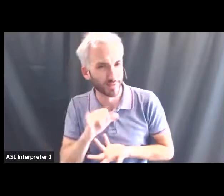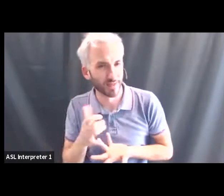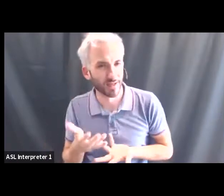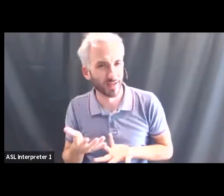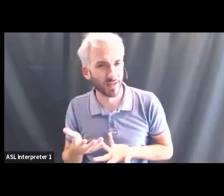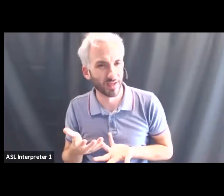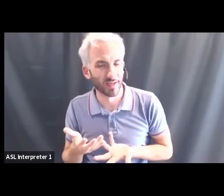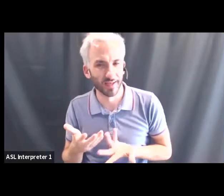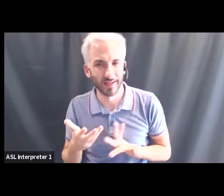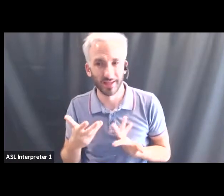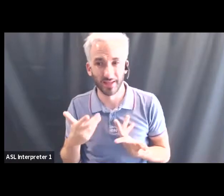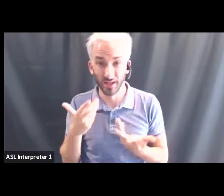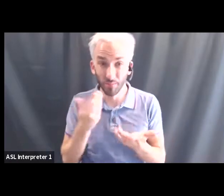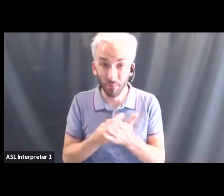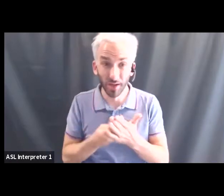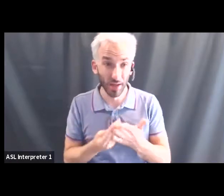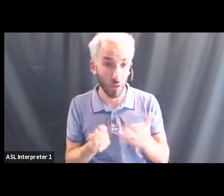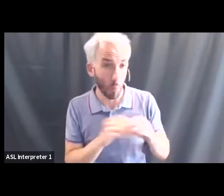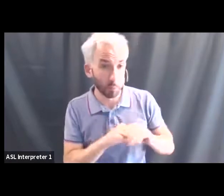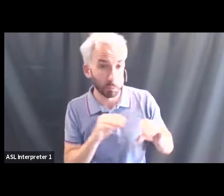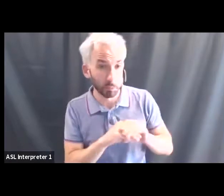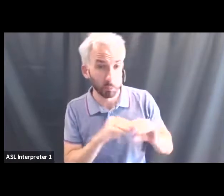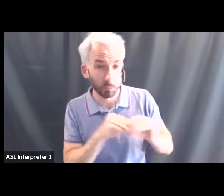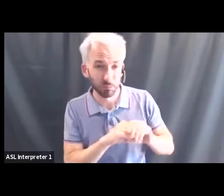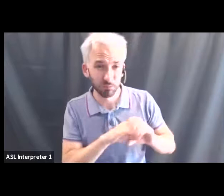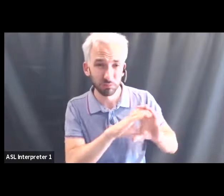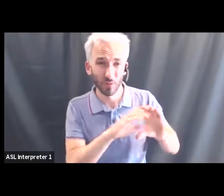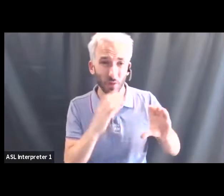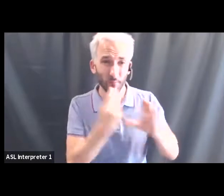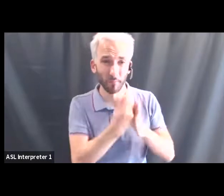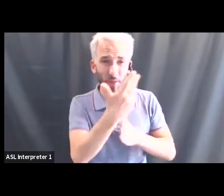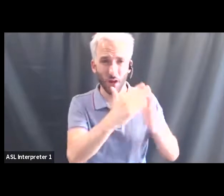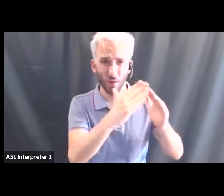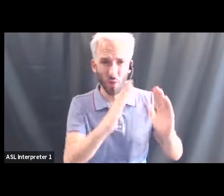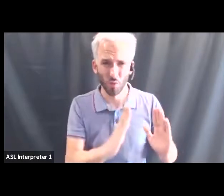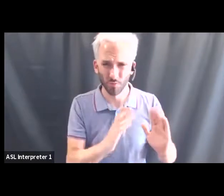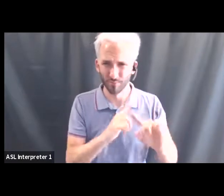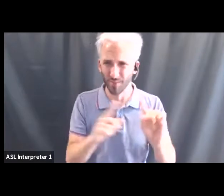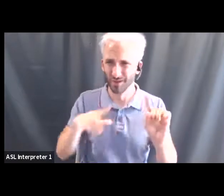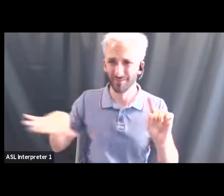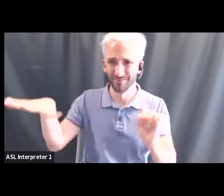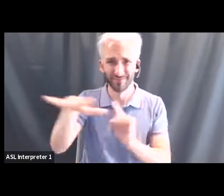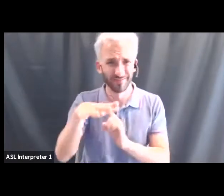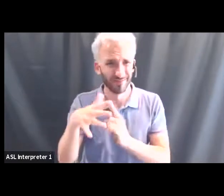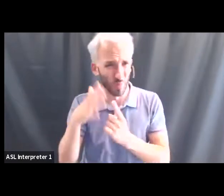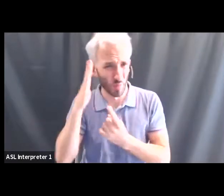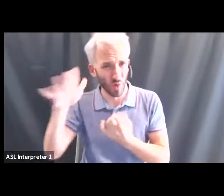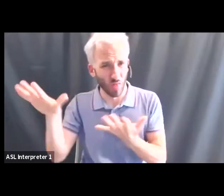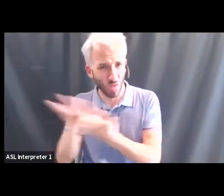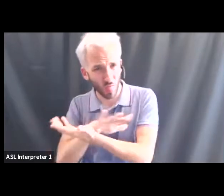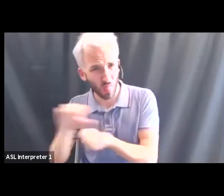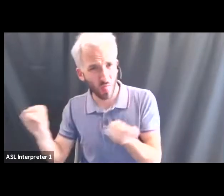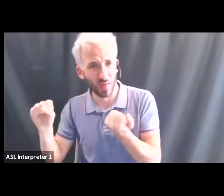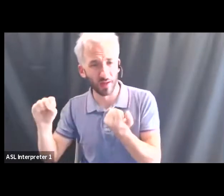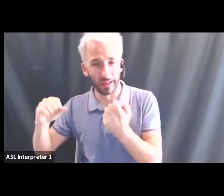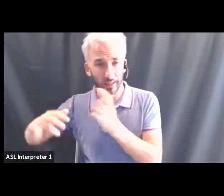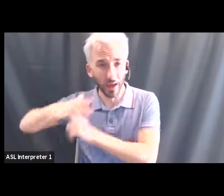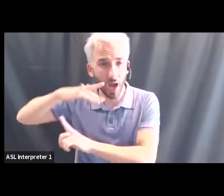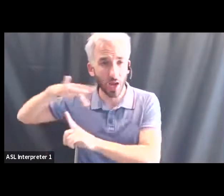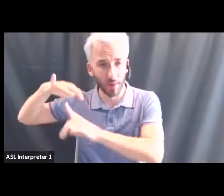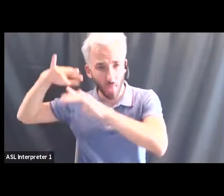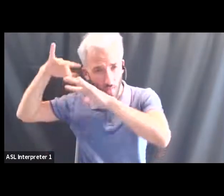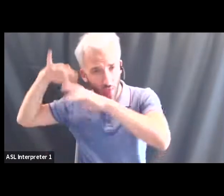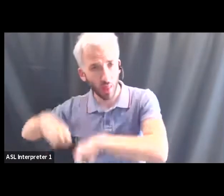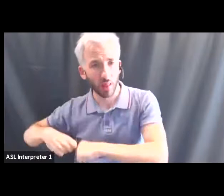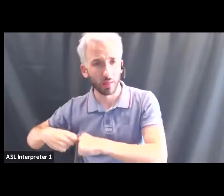when we're going to be living in a post-apocalyptic hellscape anyways? It is easy to let climate apathy